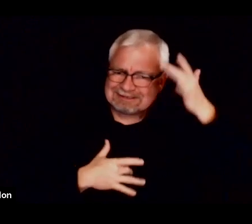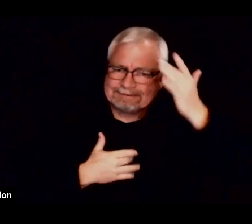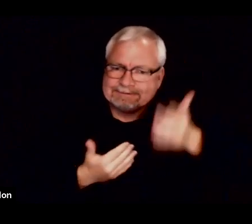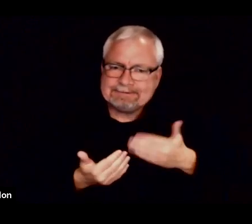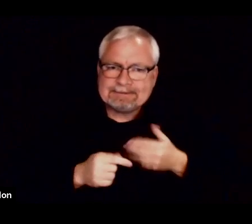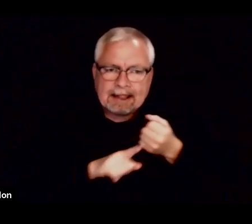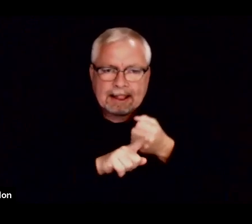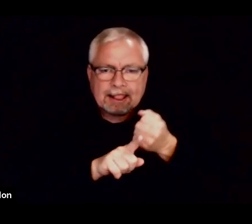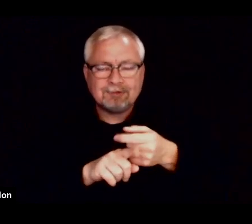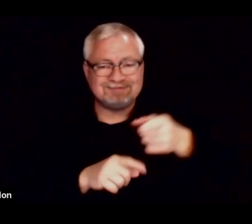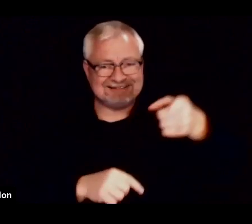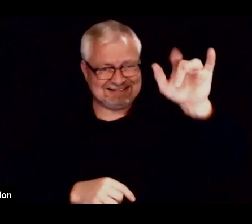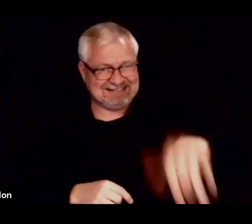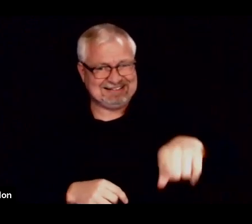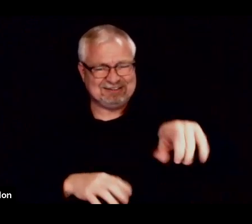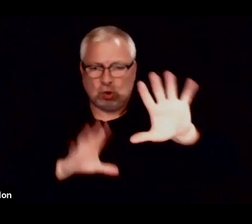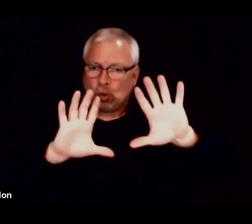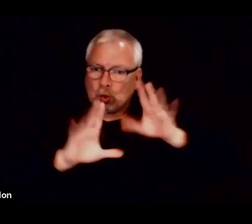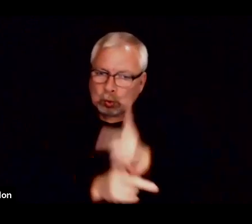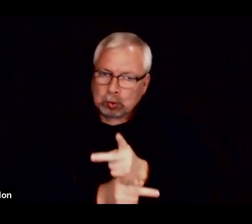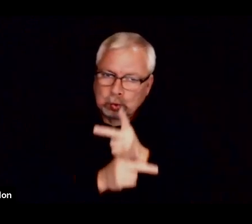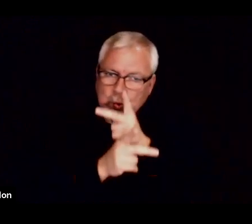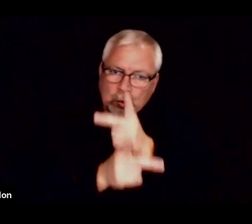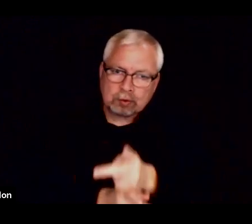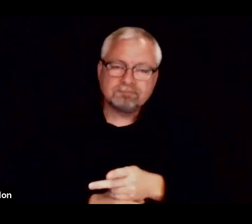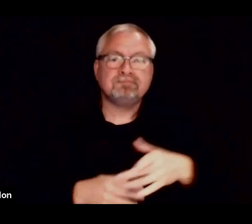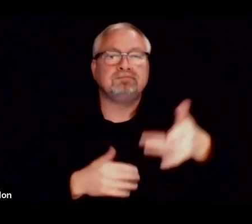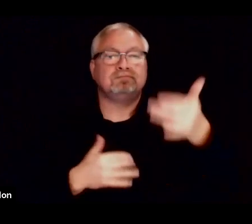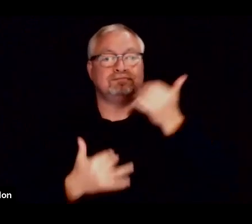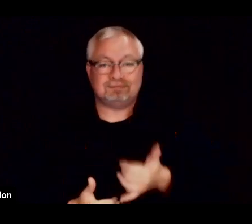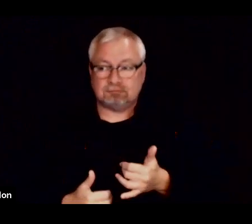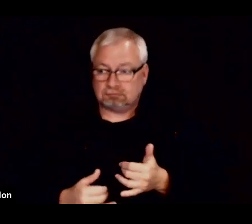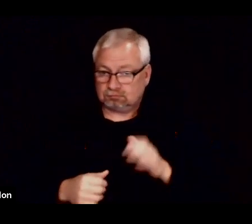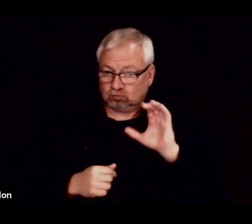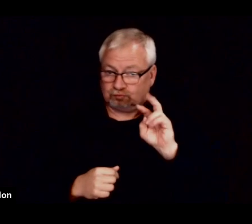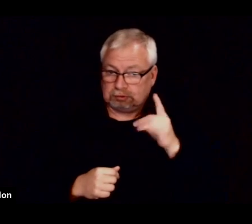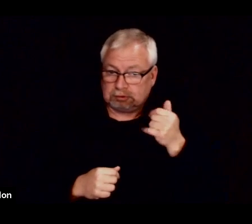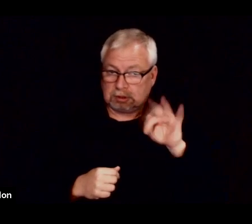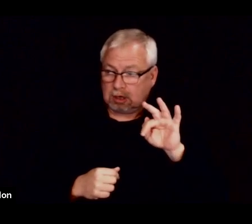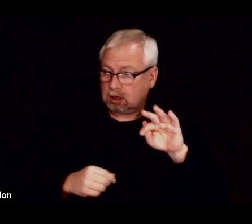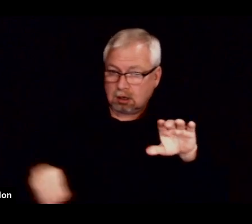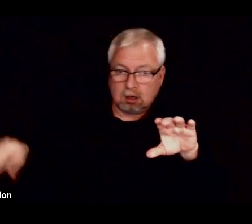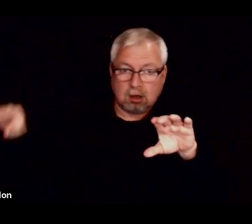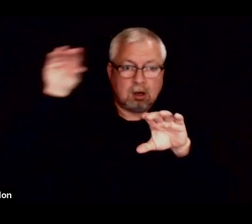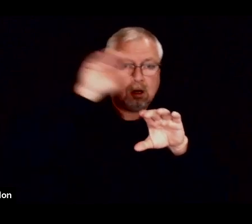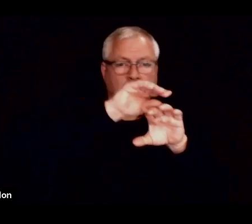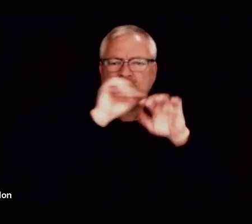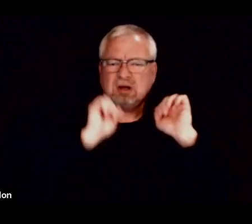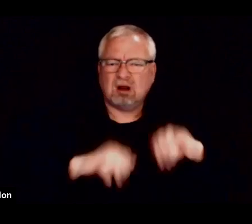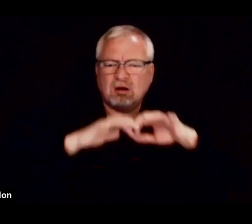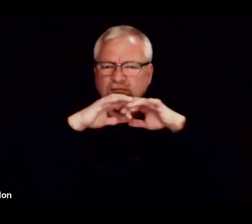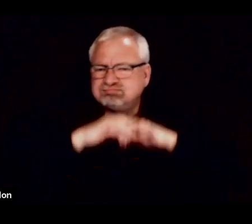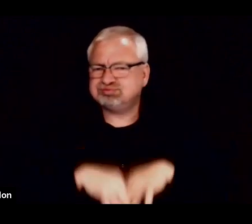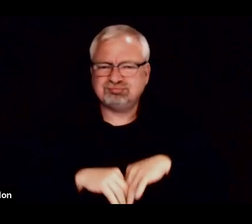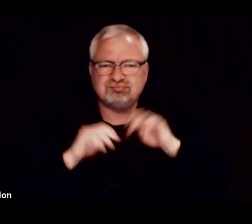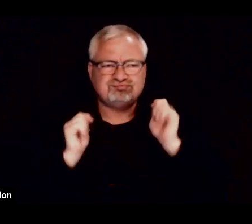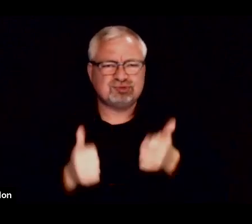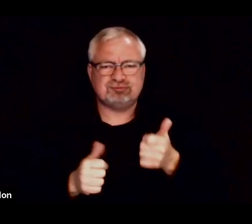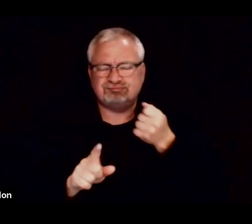different conditions. So we really just want to reinforce that this is a disease that can